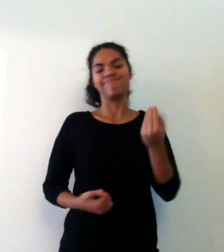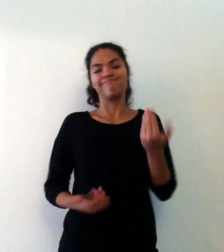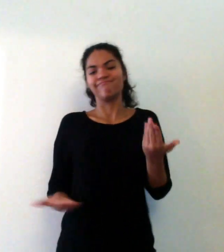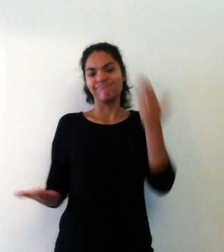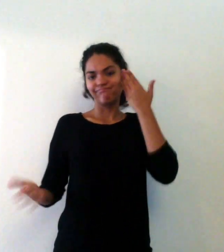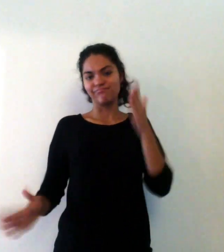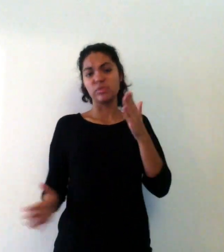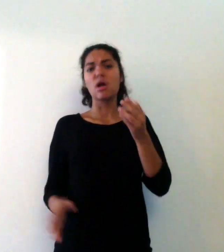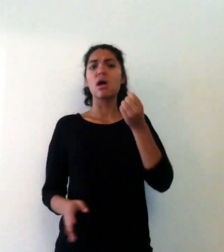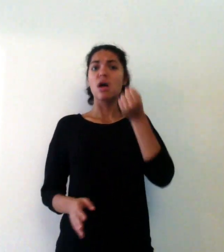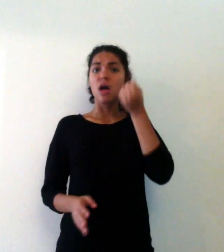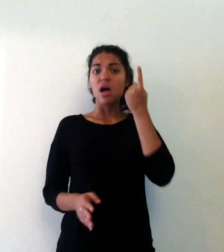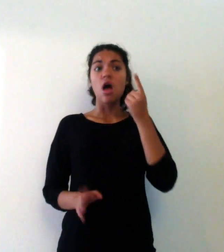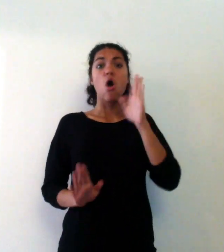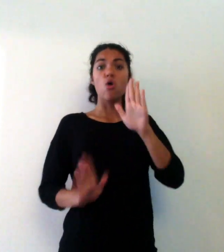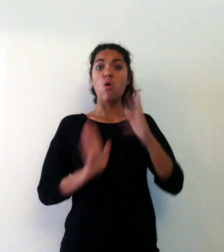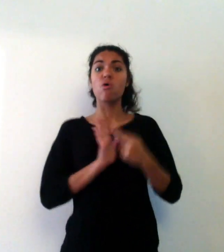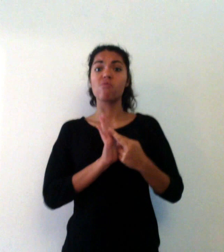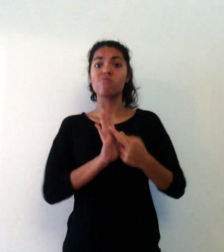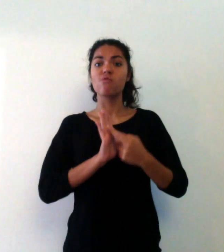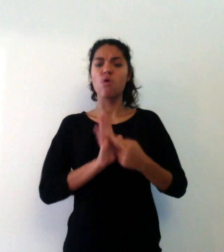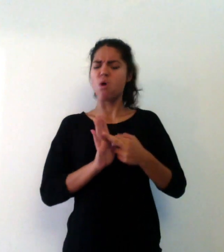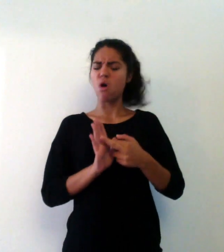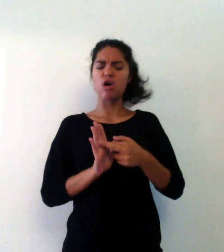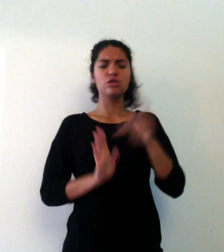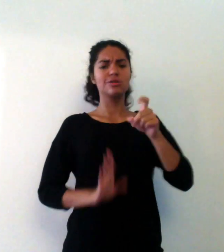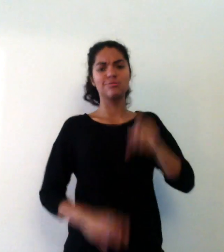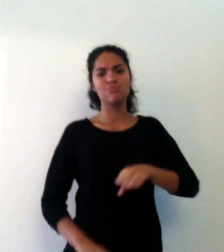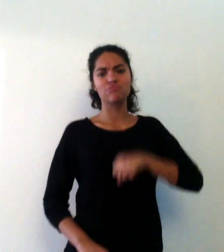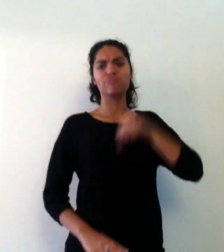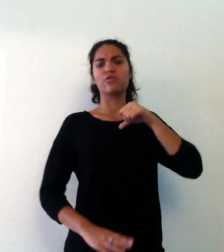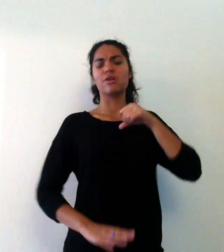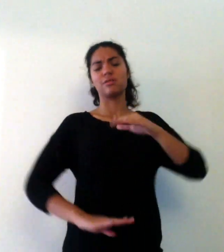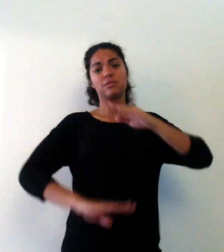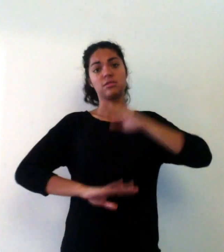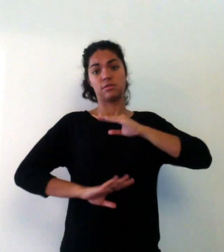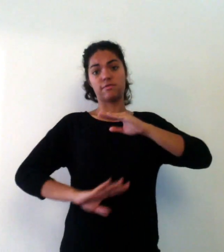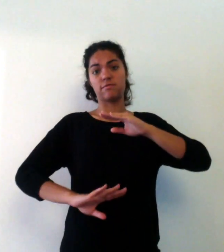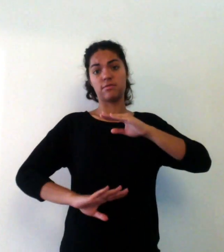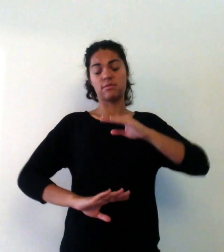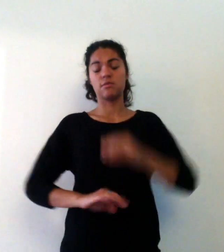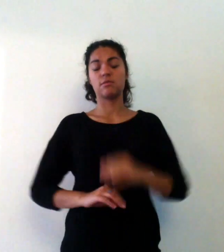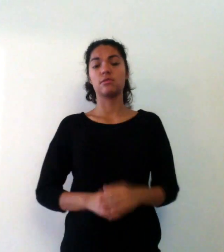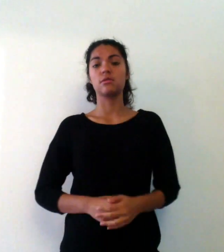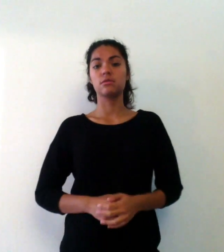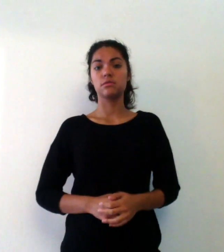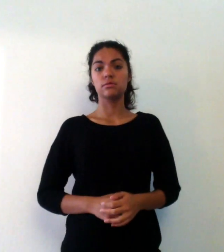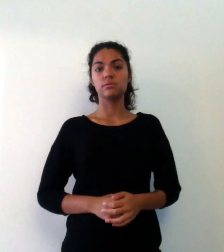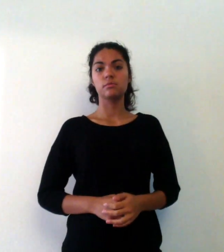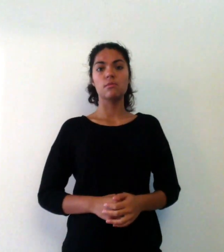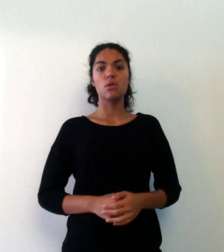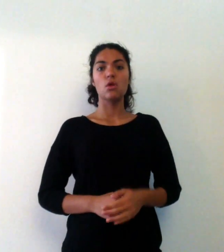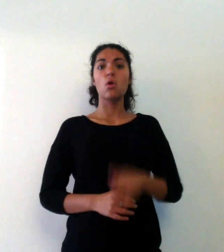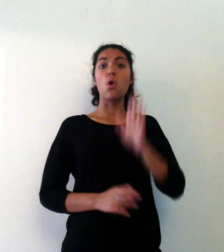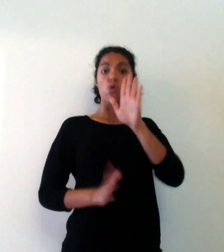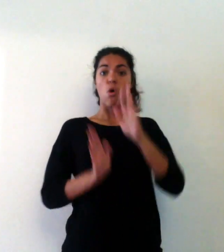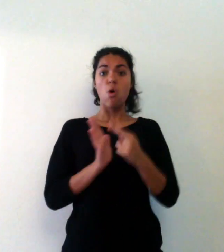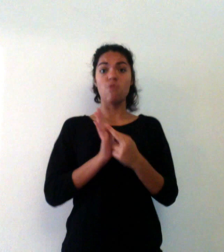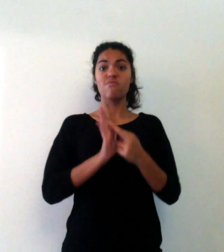the dignity that he has bestowed to your calling. It binds the fragments, bestows dignity, brings